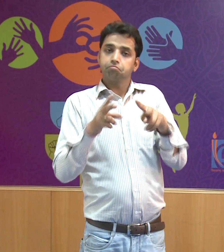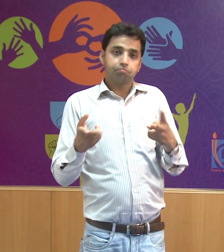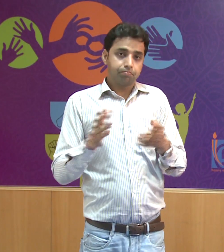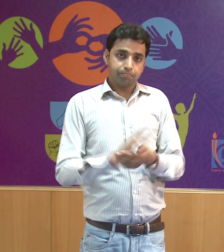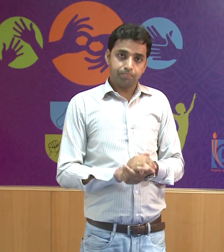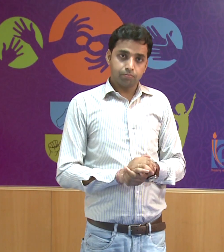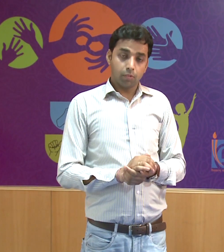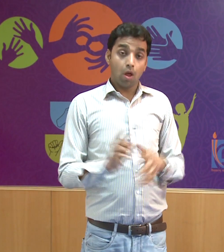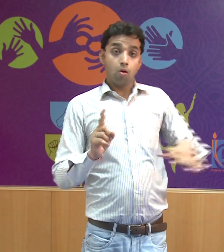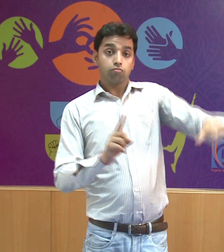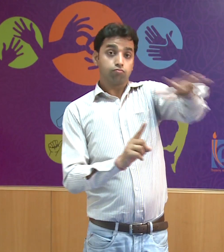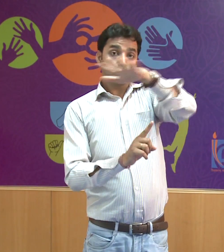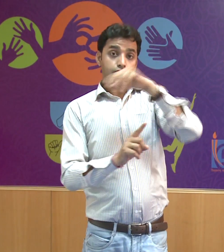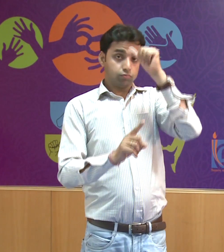all over the country.